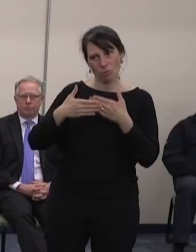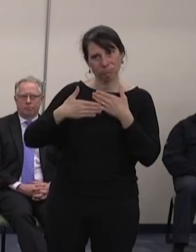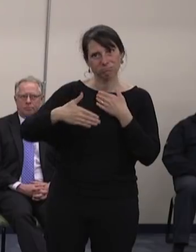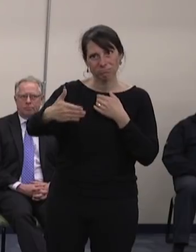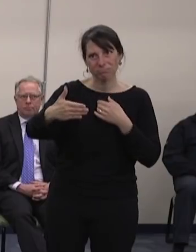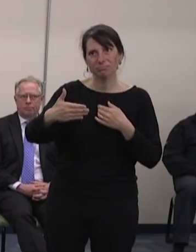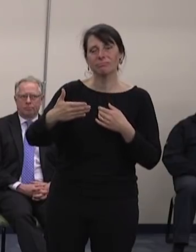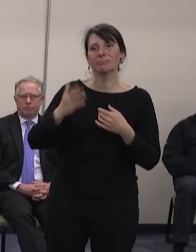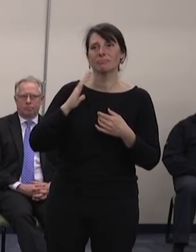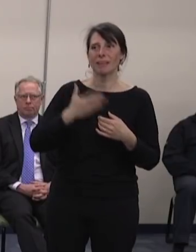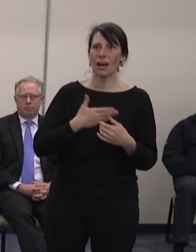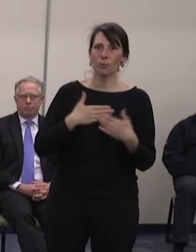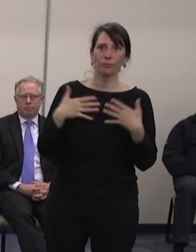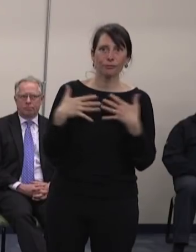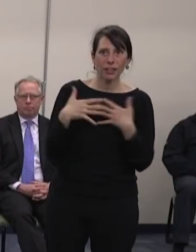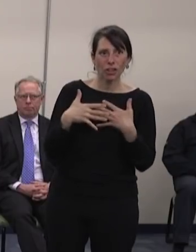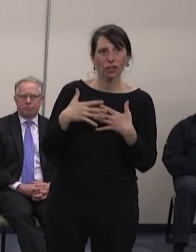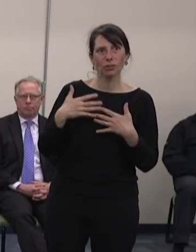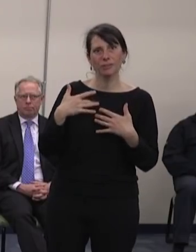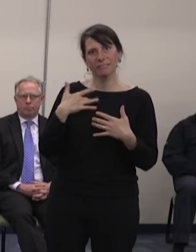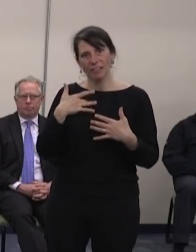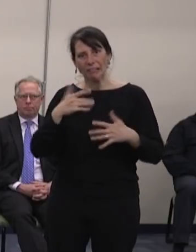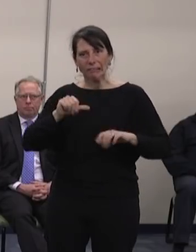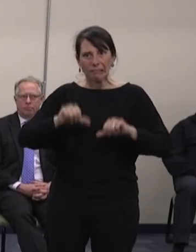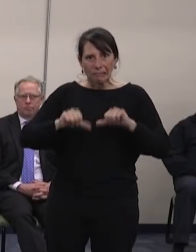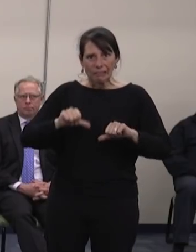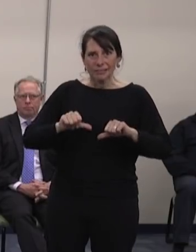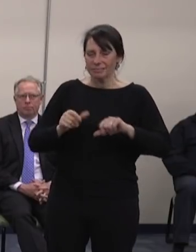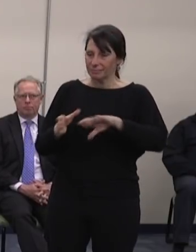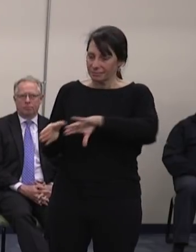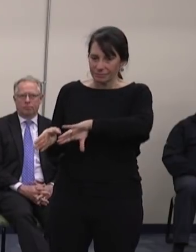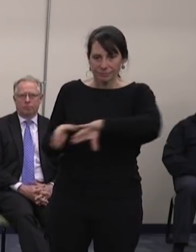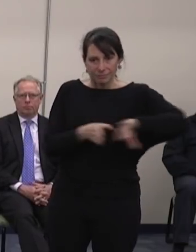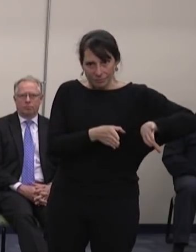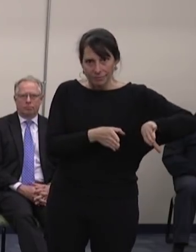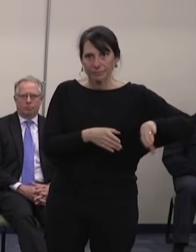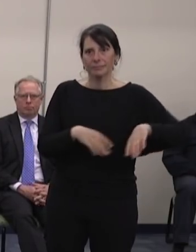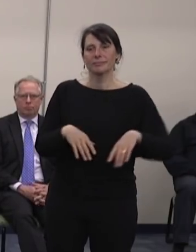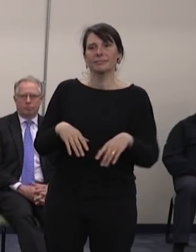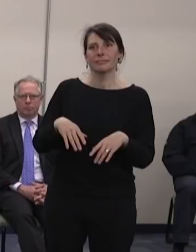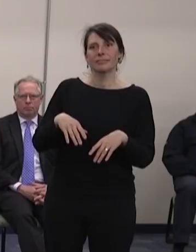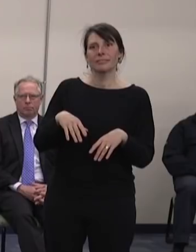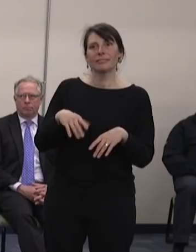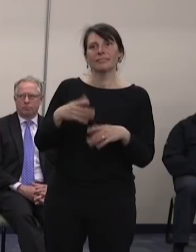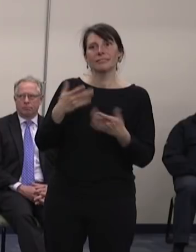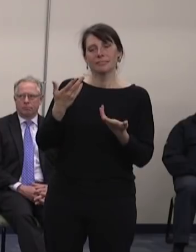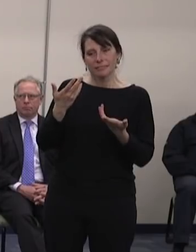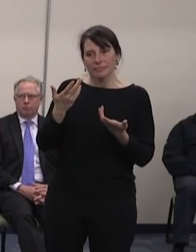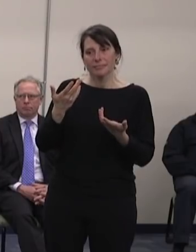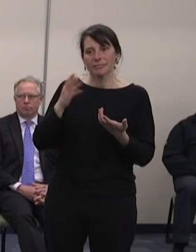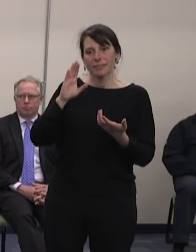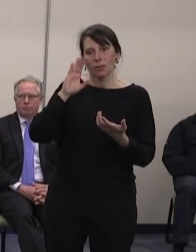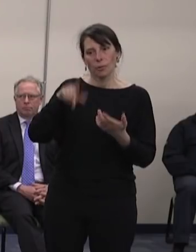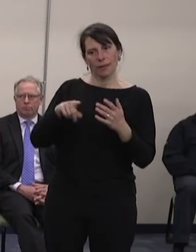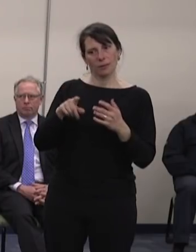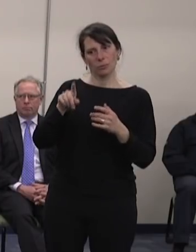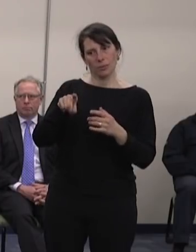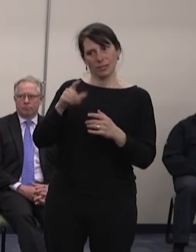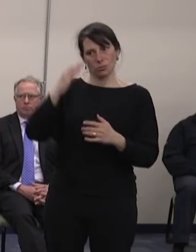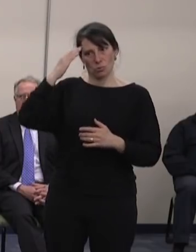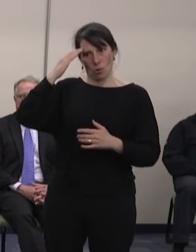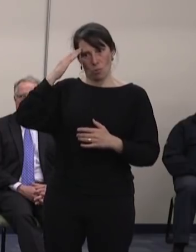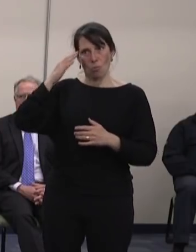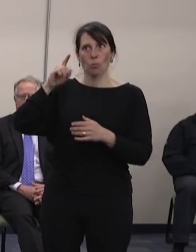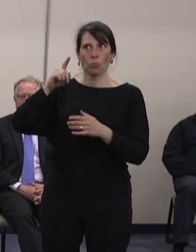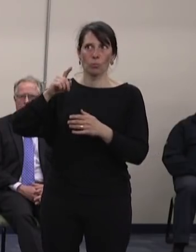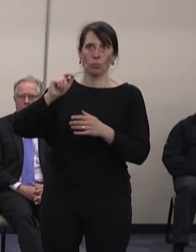our apprehensions, belay fear and uncertainty, and find shelter and dignity in knowing our